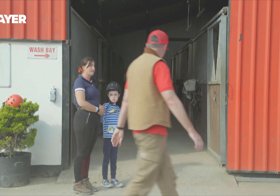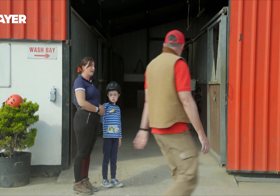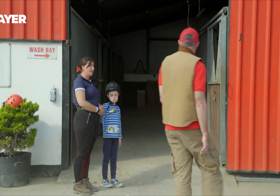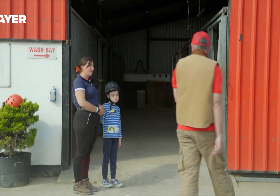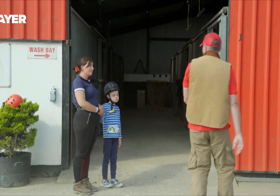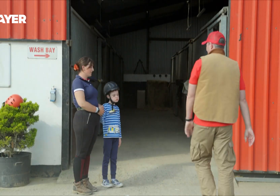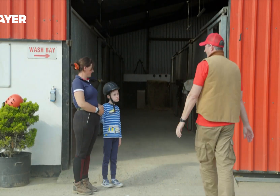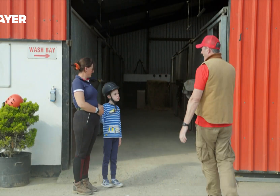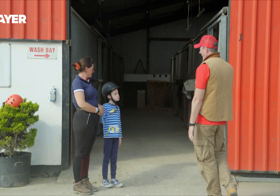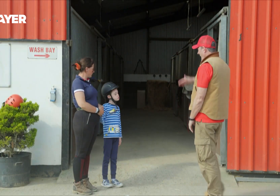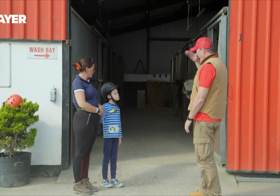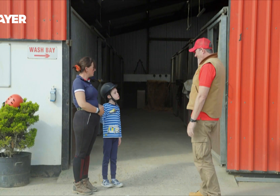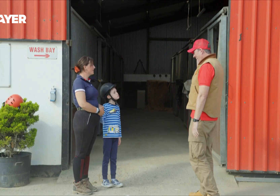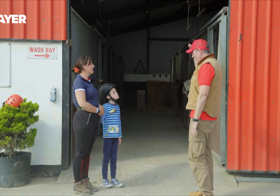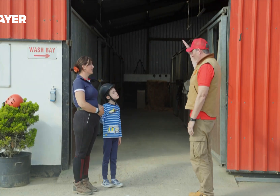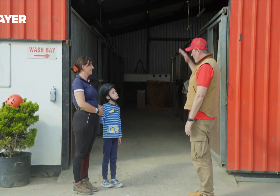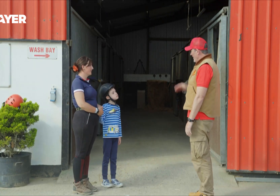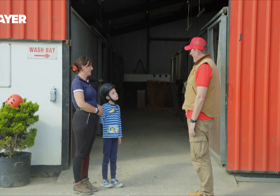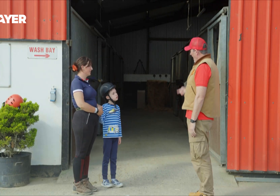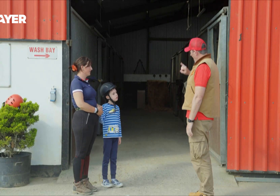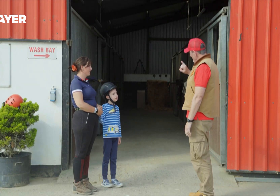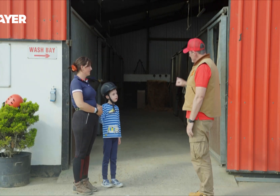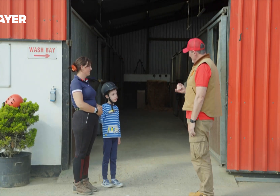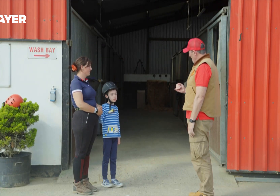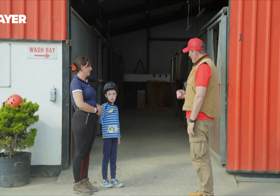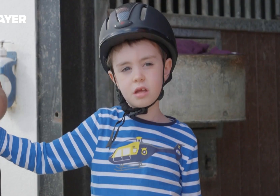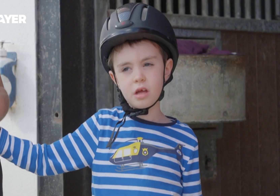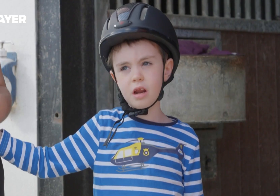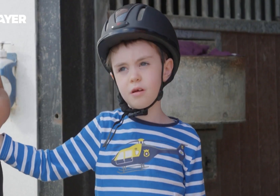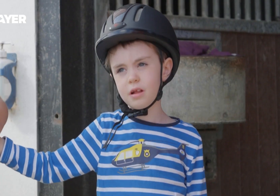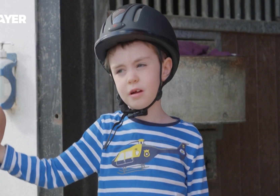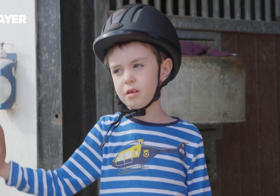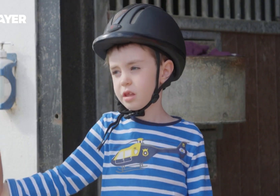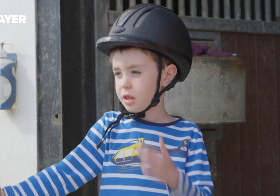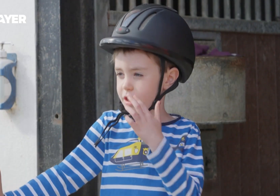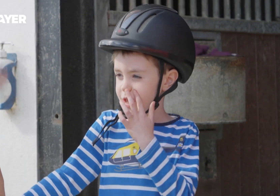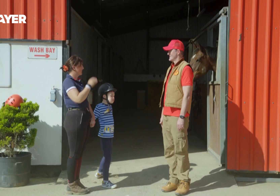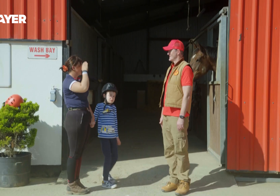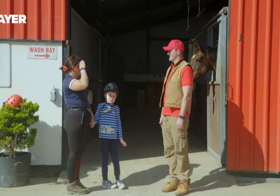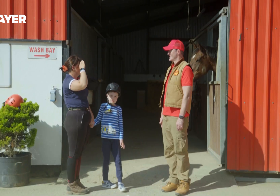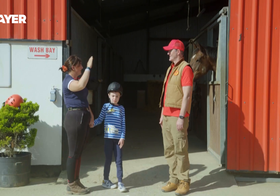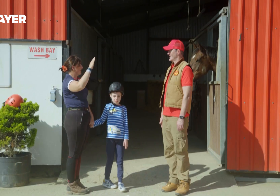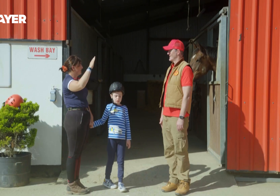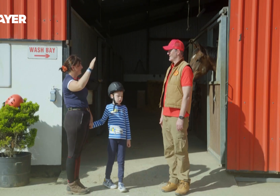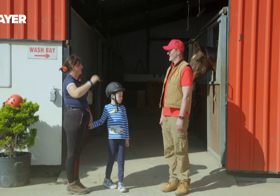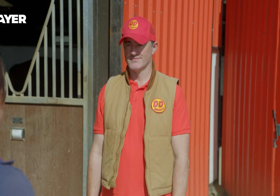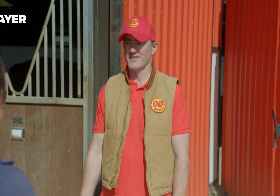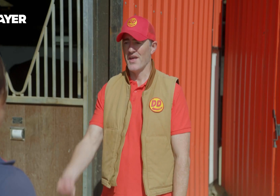Ah, there you are. Hello, I'm Joe. Hello, Joe. Hello.